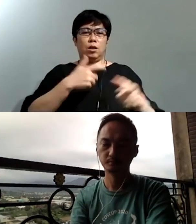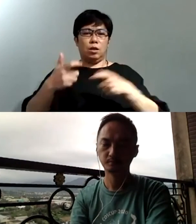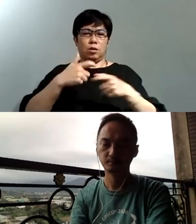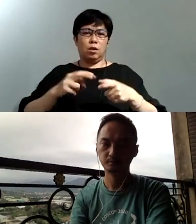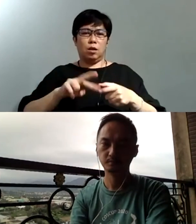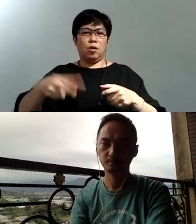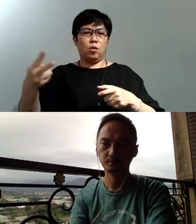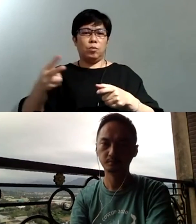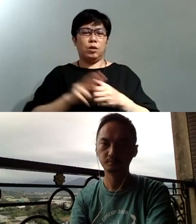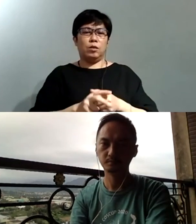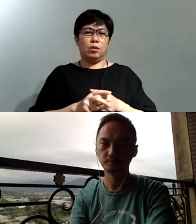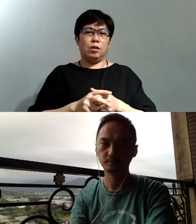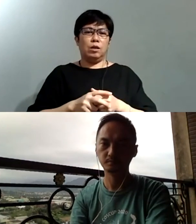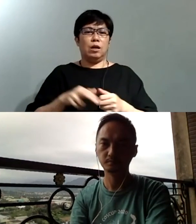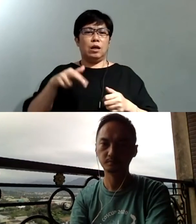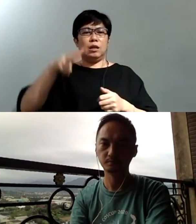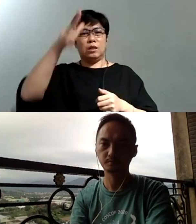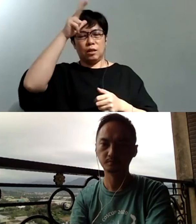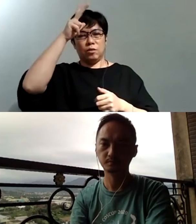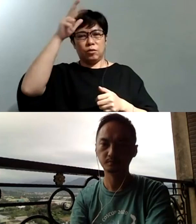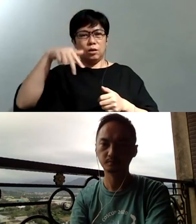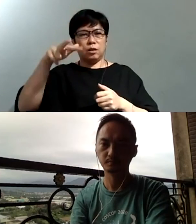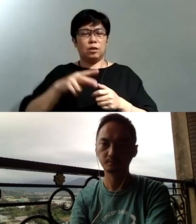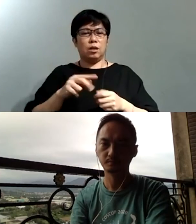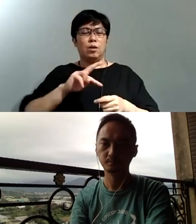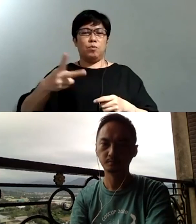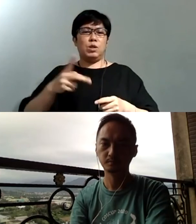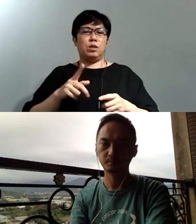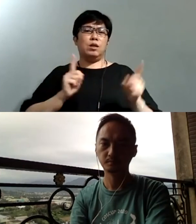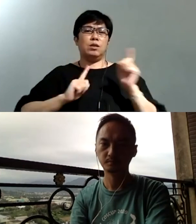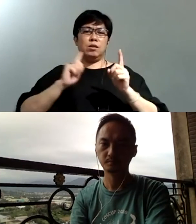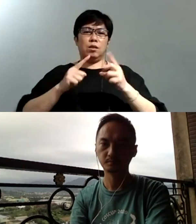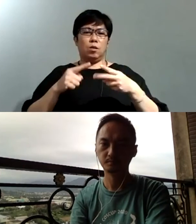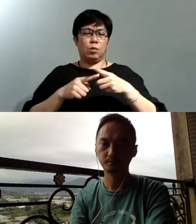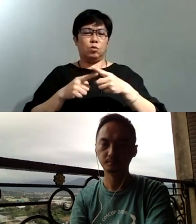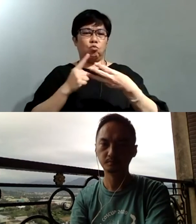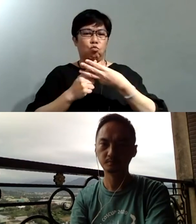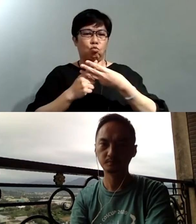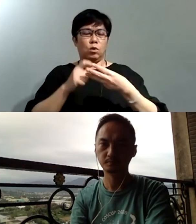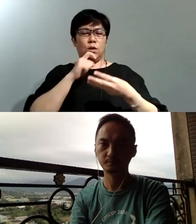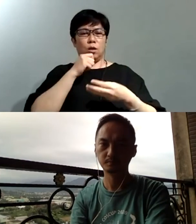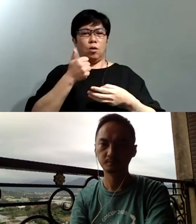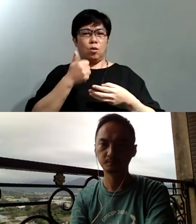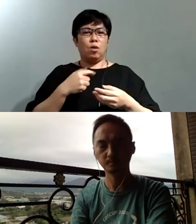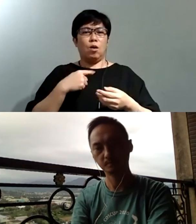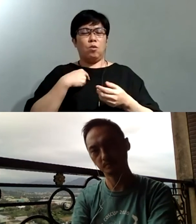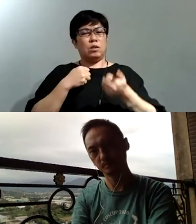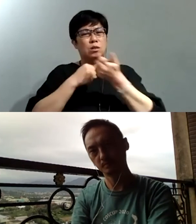I agree with this idea that we had to adopt the one country, two system approach to make Hong